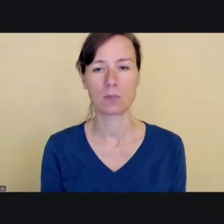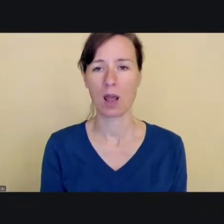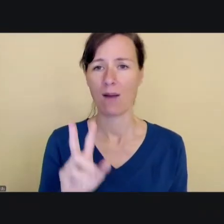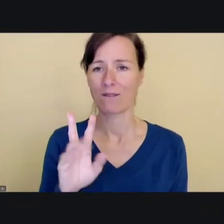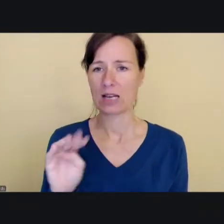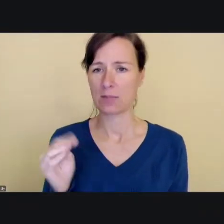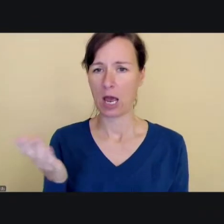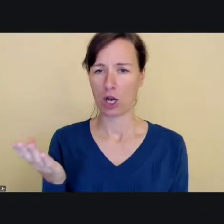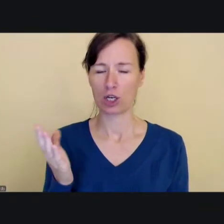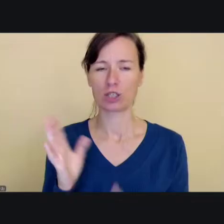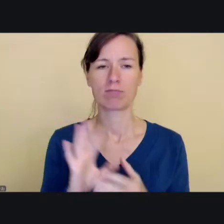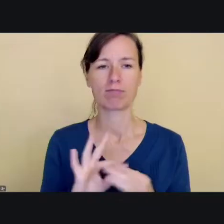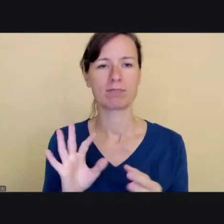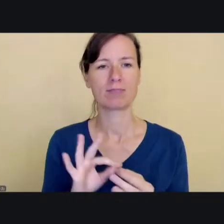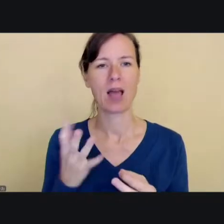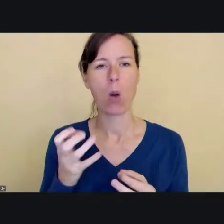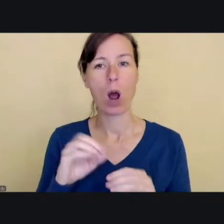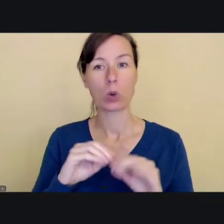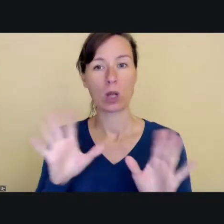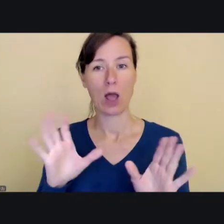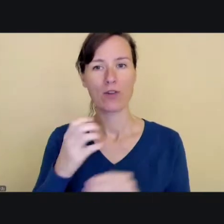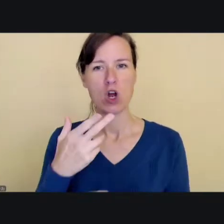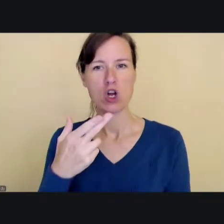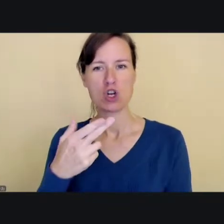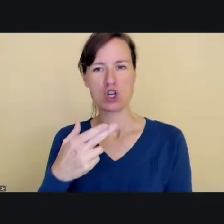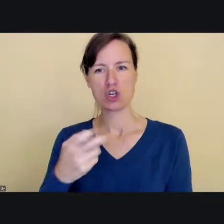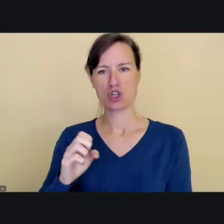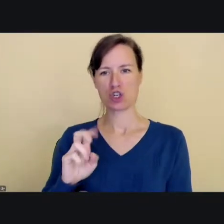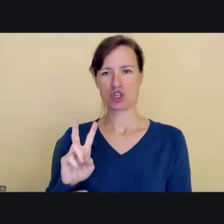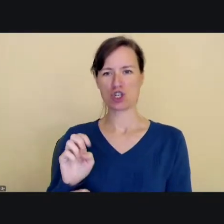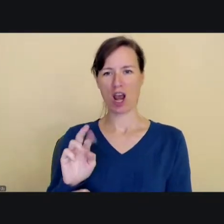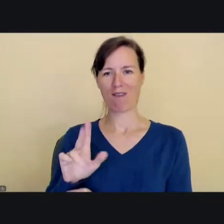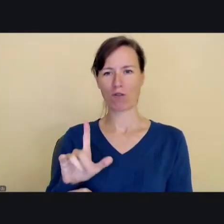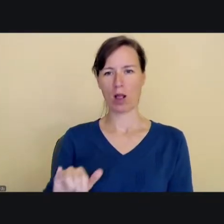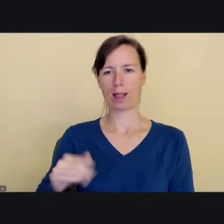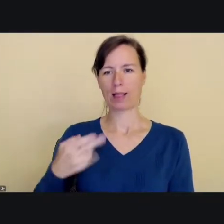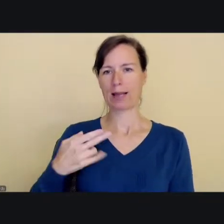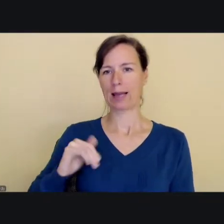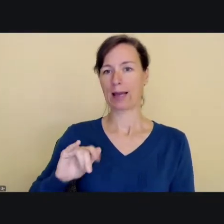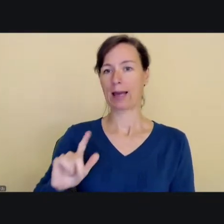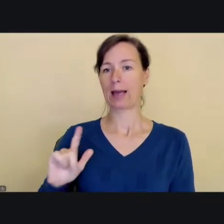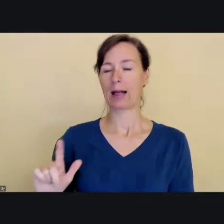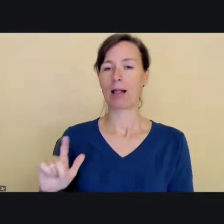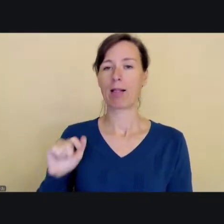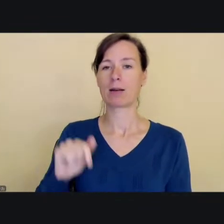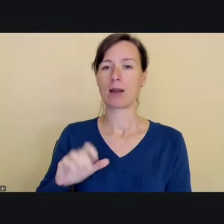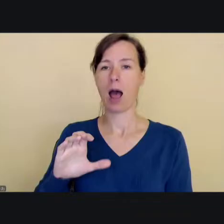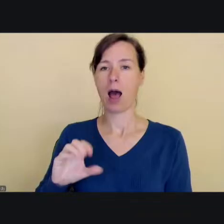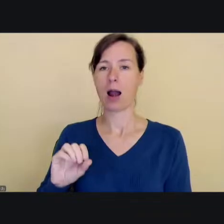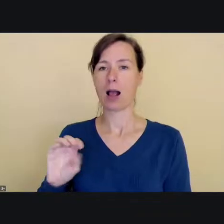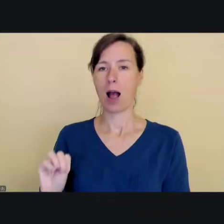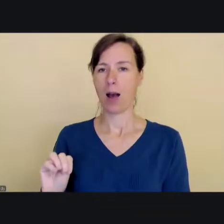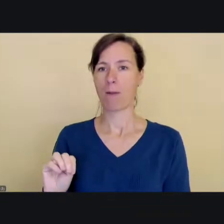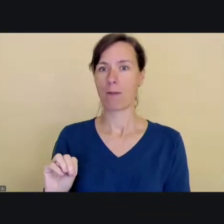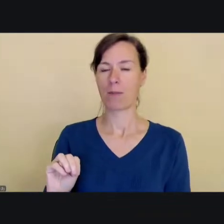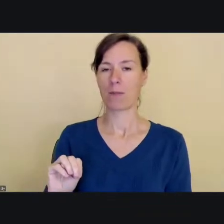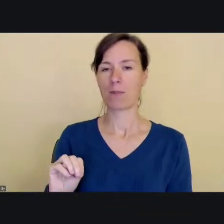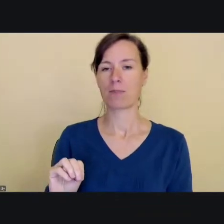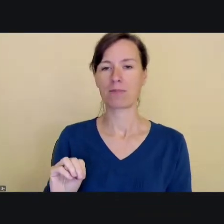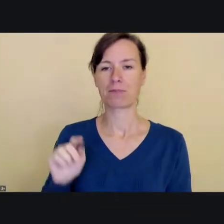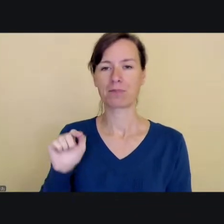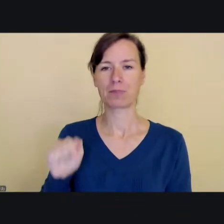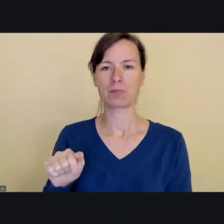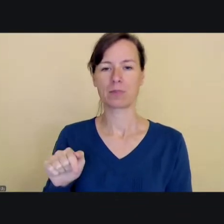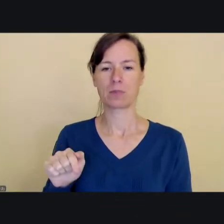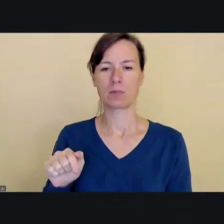wanted to clarify that it's cheverlyhill.com. Cheverlyhill.com. So that residents know what to look for. And it looks like they haven't